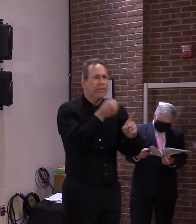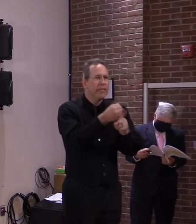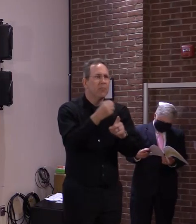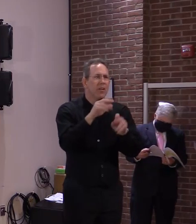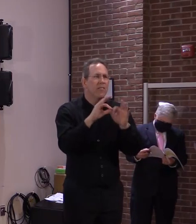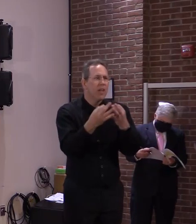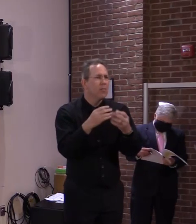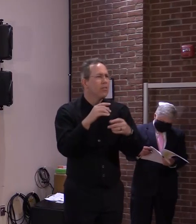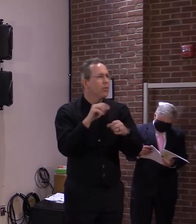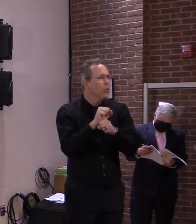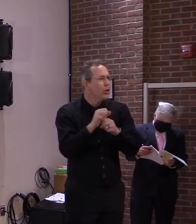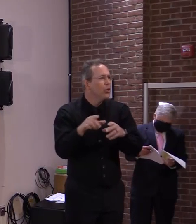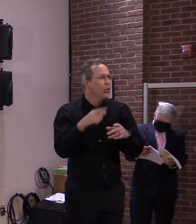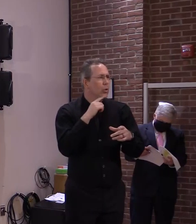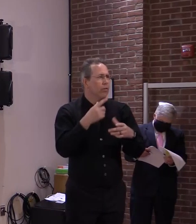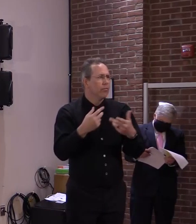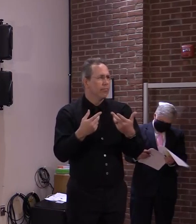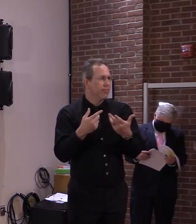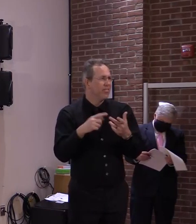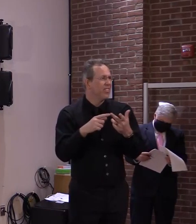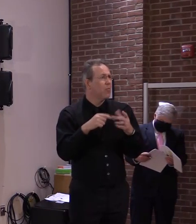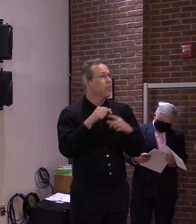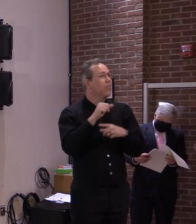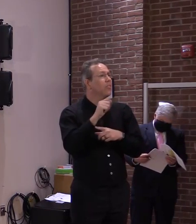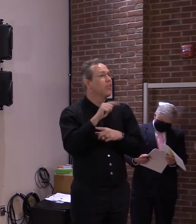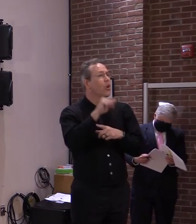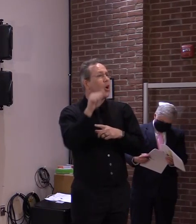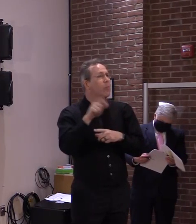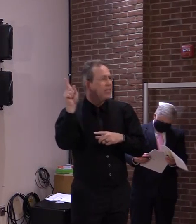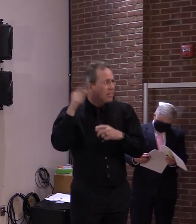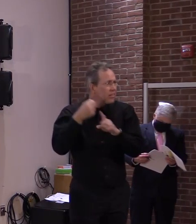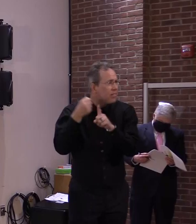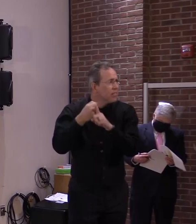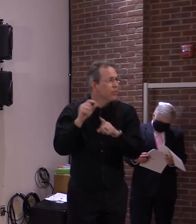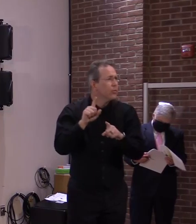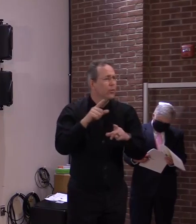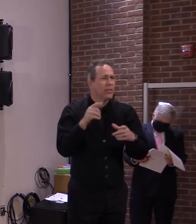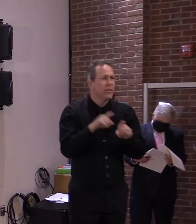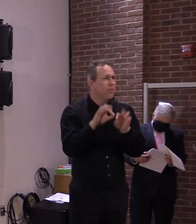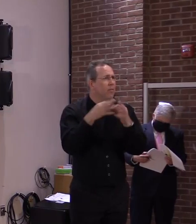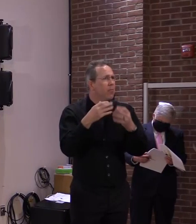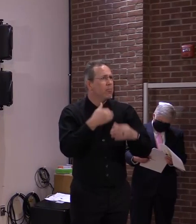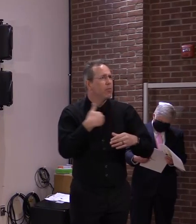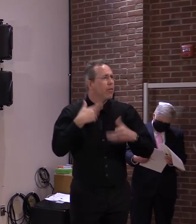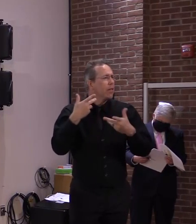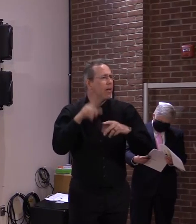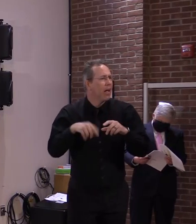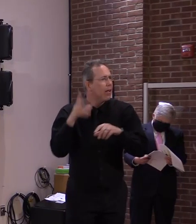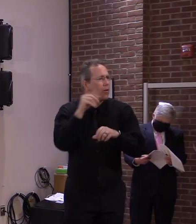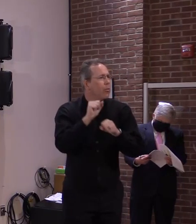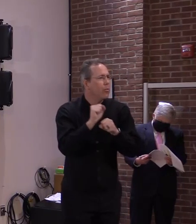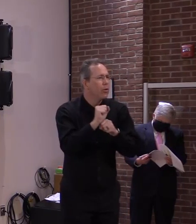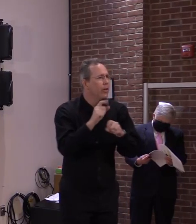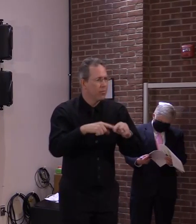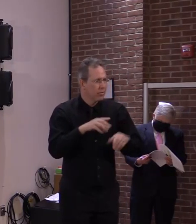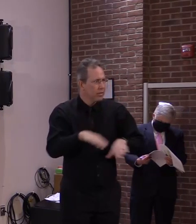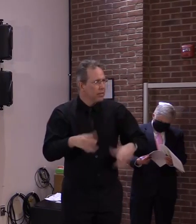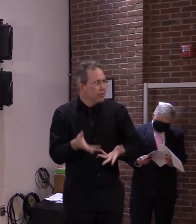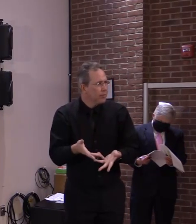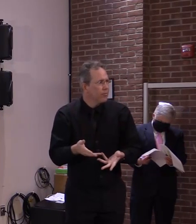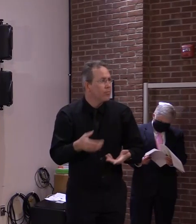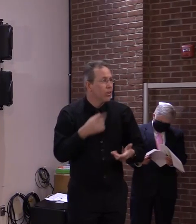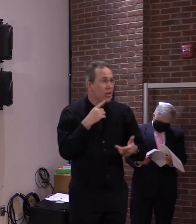for childcare because a lot of the schools aren't back to full in-person instruction. And it's not a